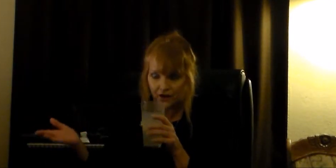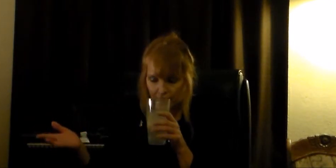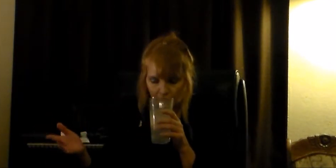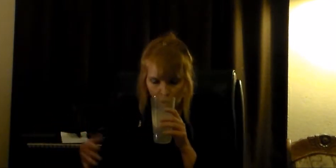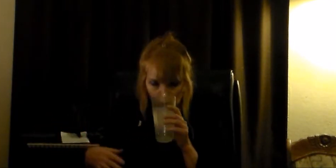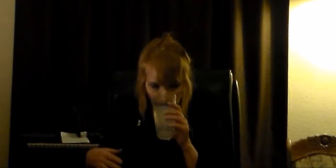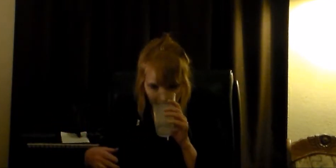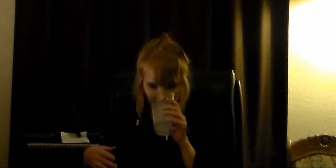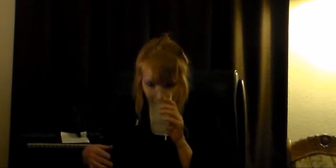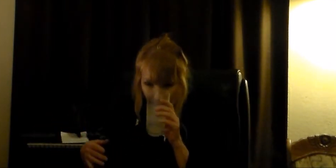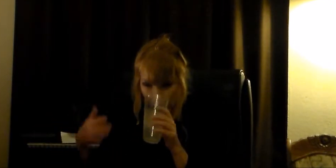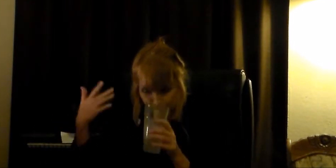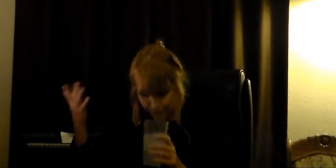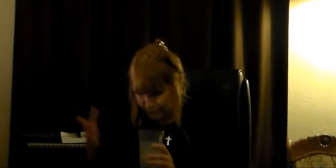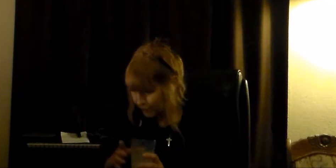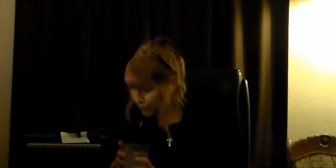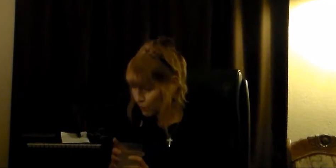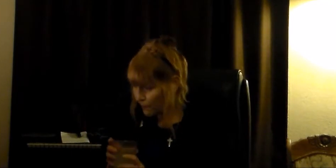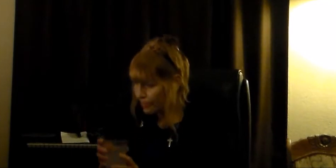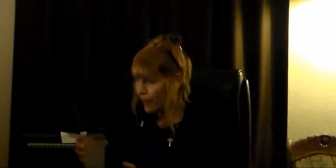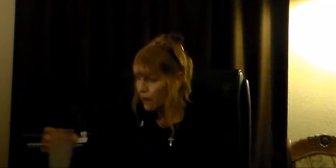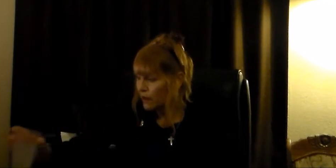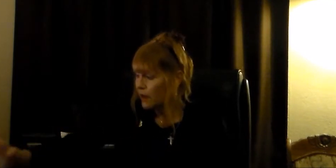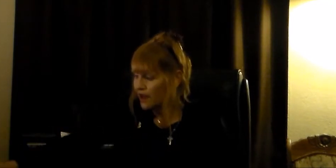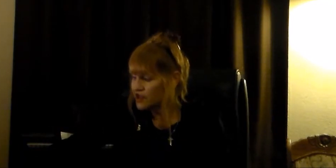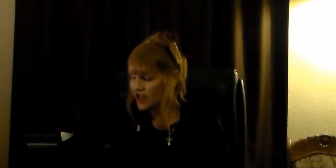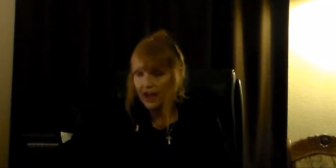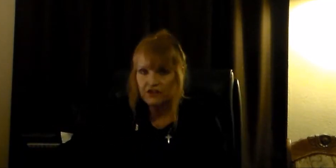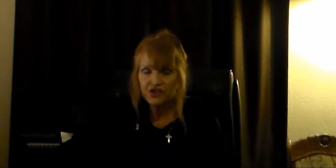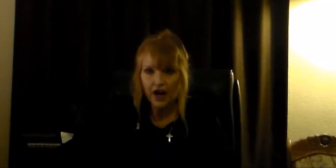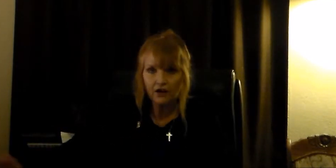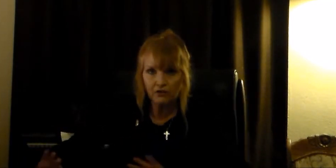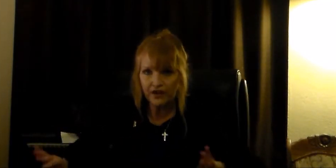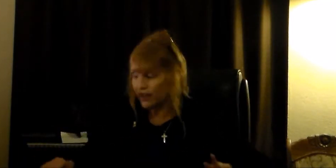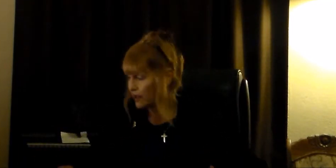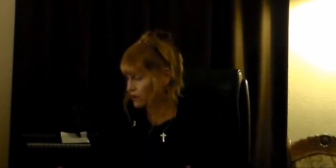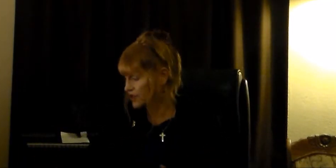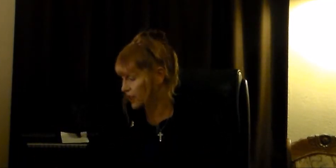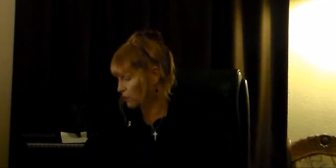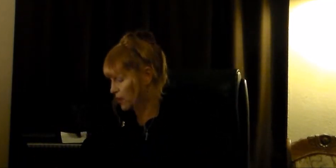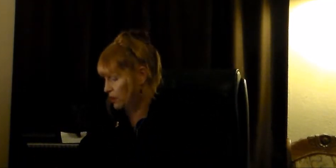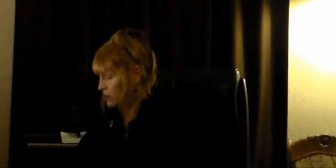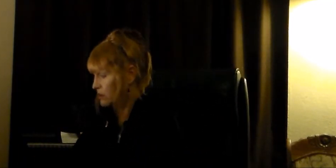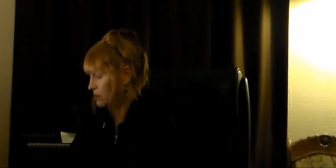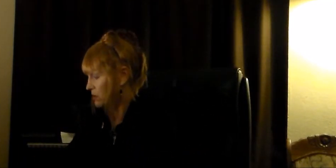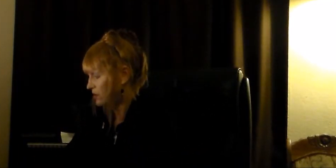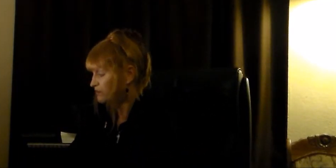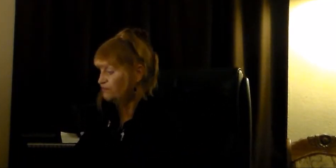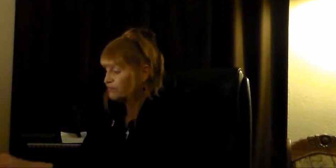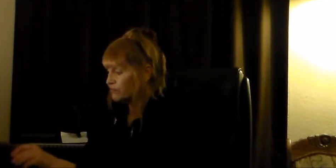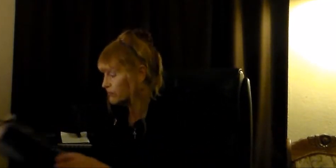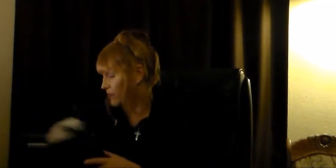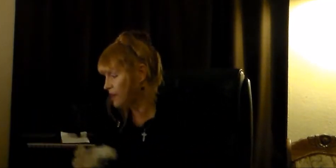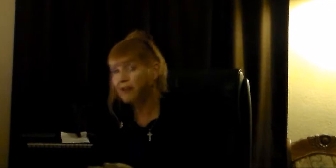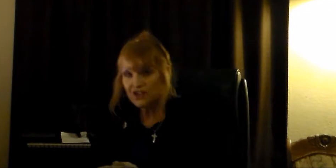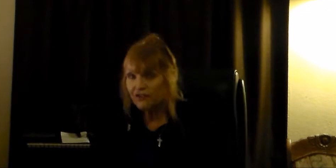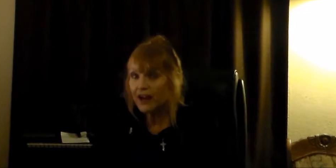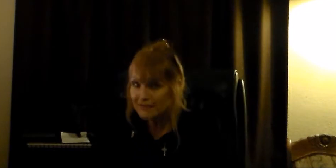ago. Lots of fun coming up this week at Deck the Mall. And just got out of the shower over there, so. UCICFM. Need my extra vitamins